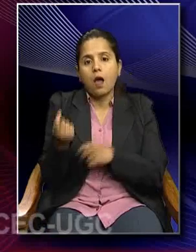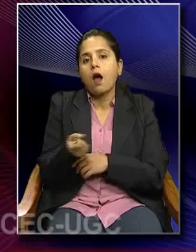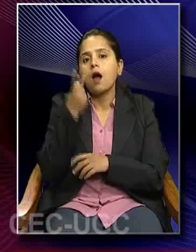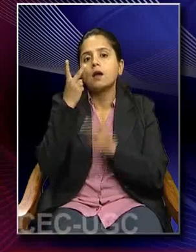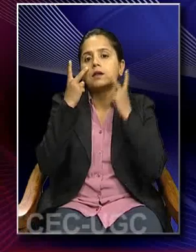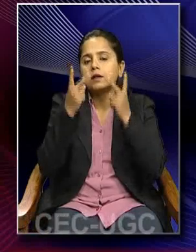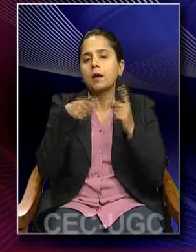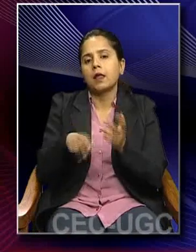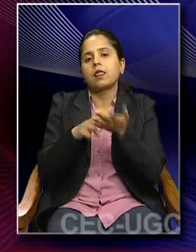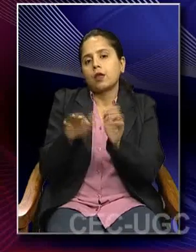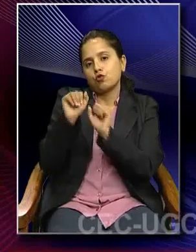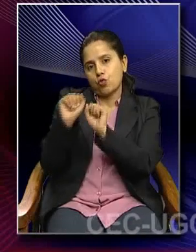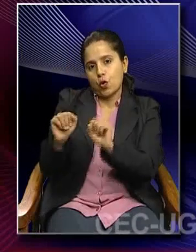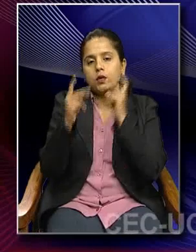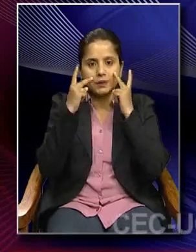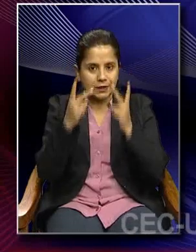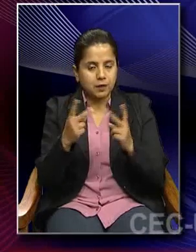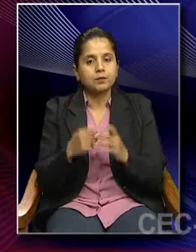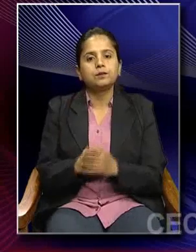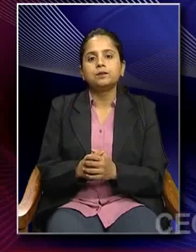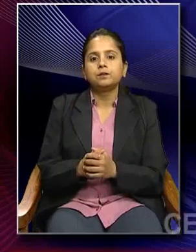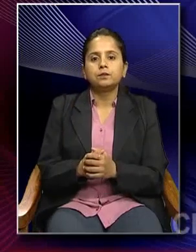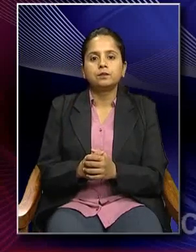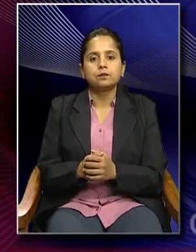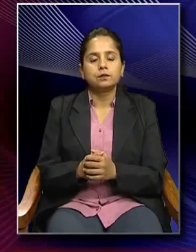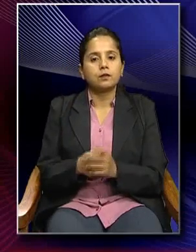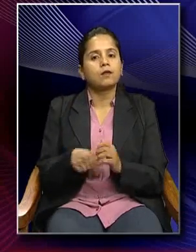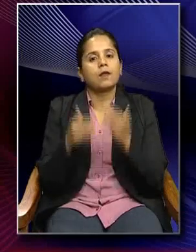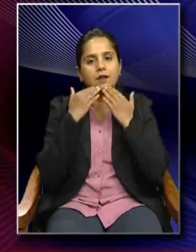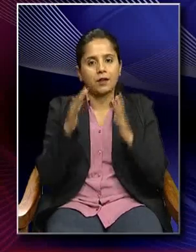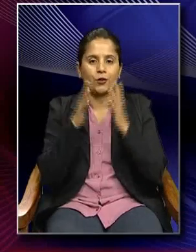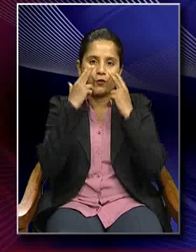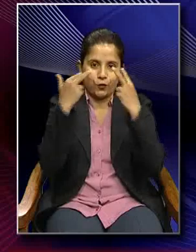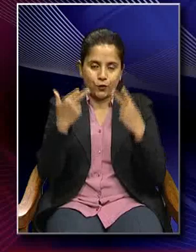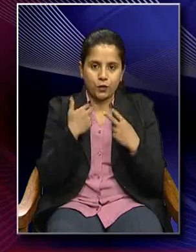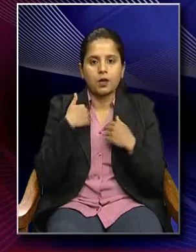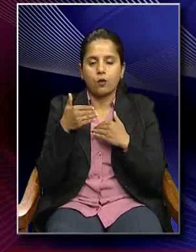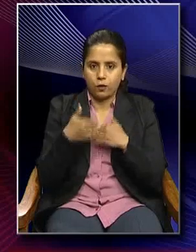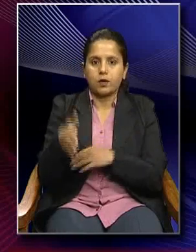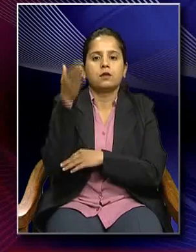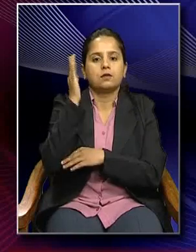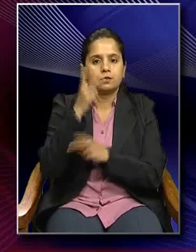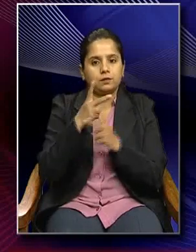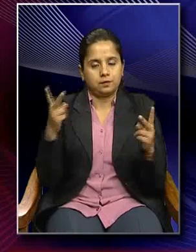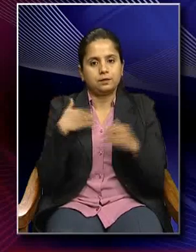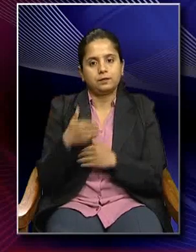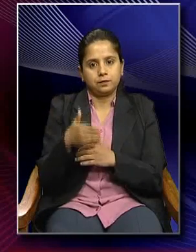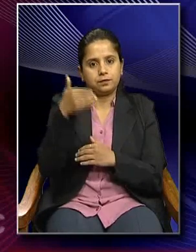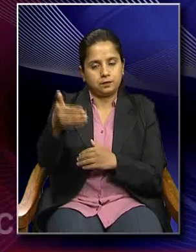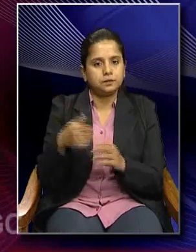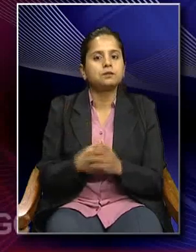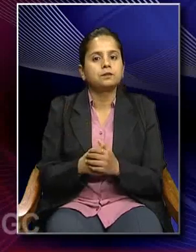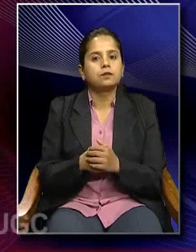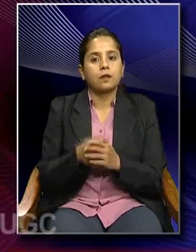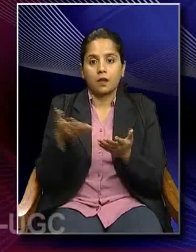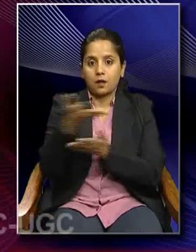understanding Prakriti. So, thank you viewers, and we will continue this lecture in our